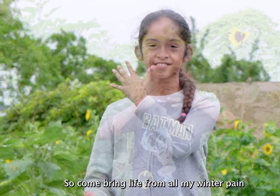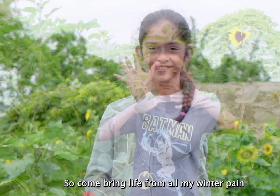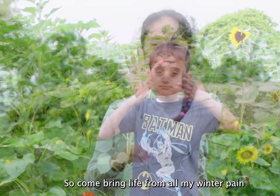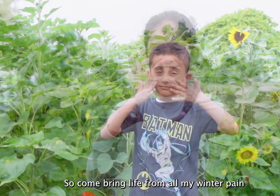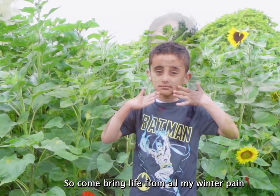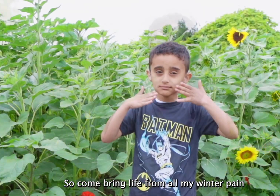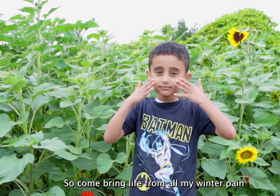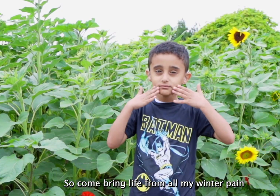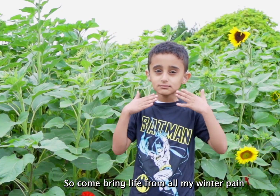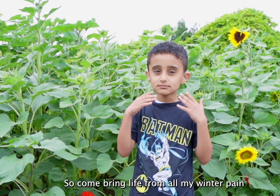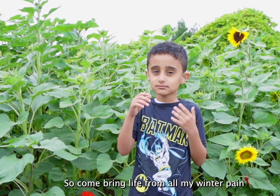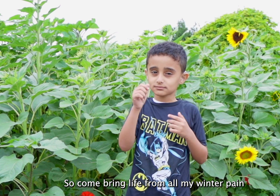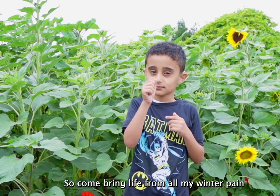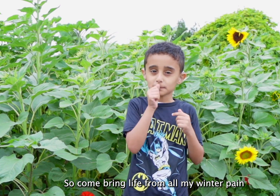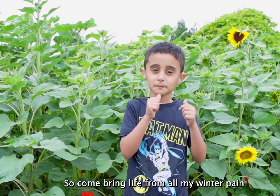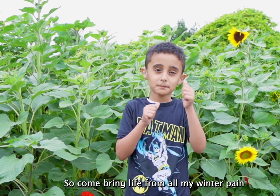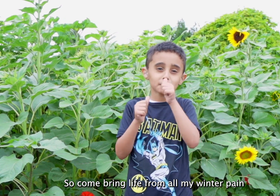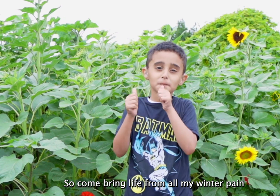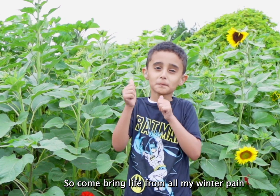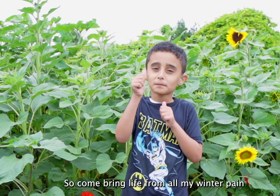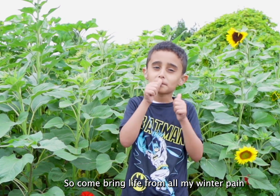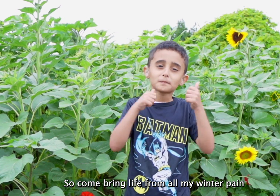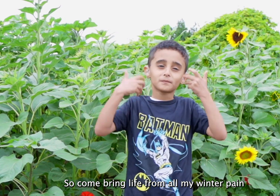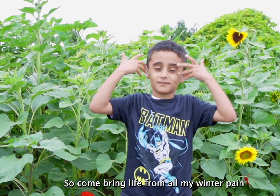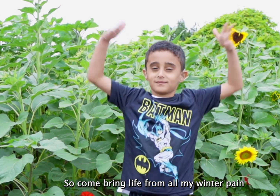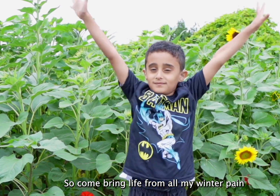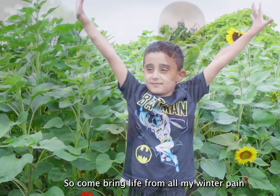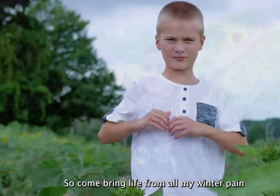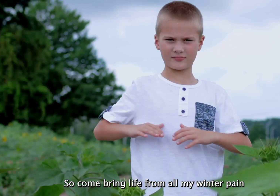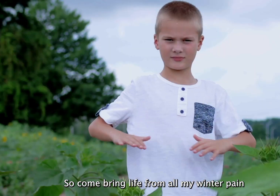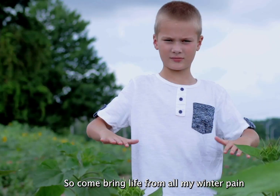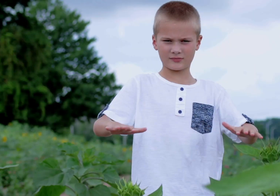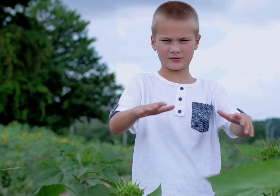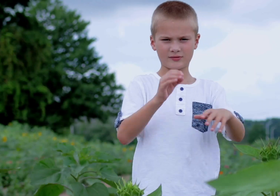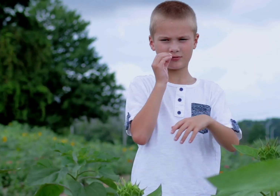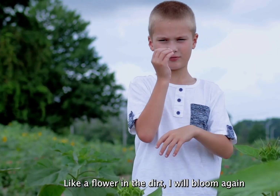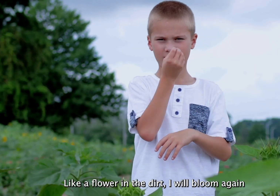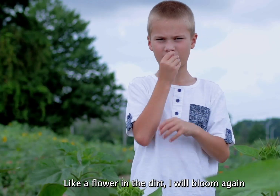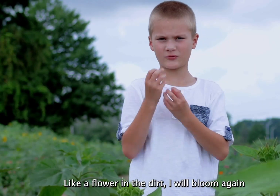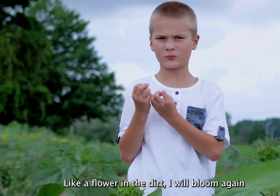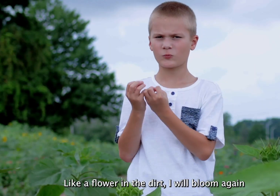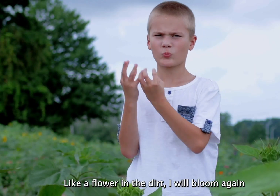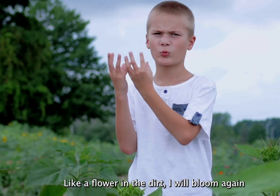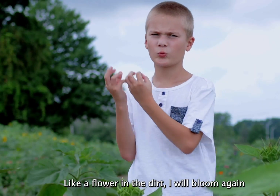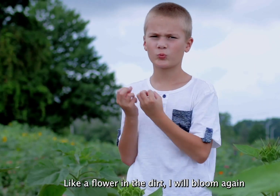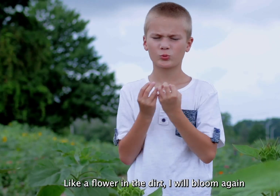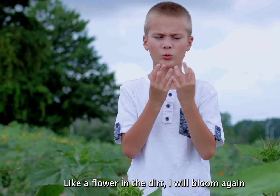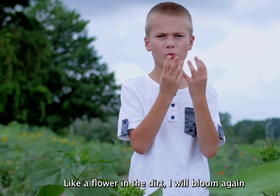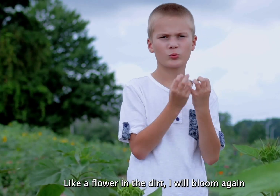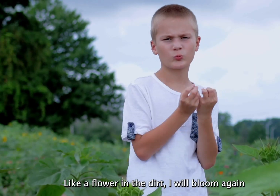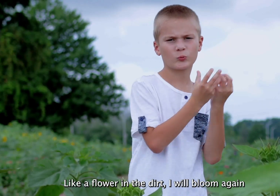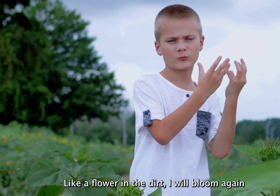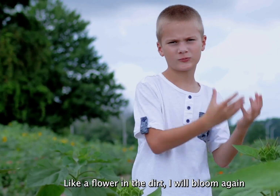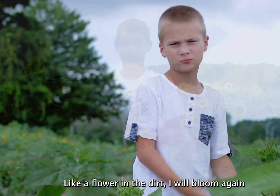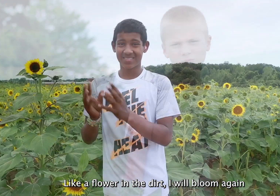life from all my winter pain. Like a flower in the dirt, I